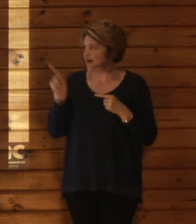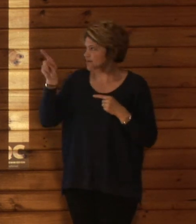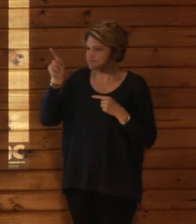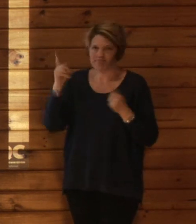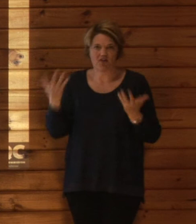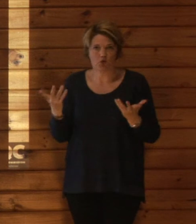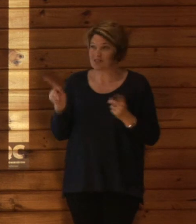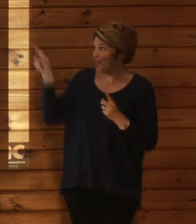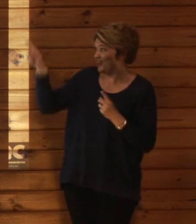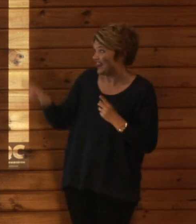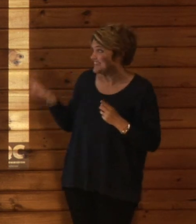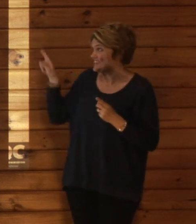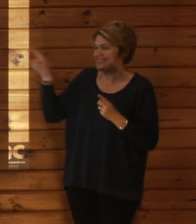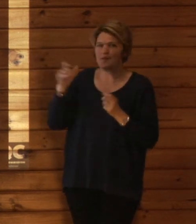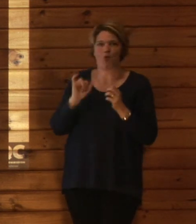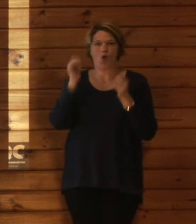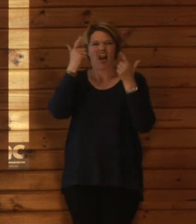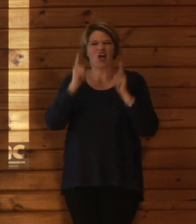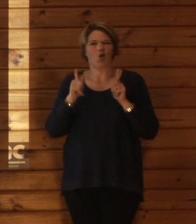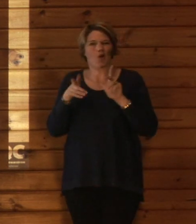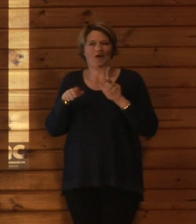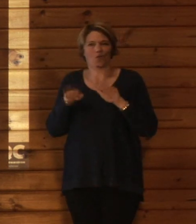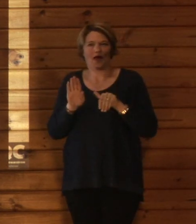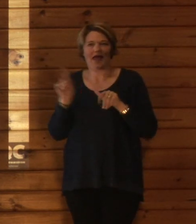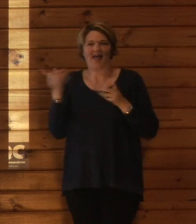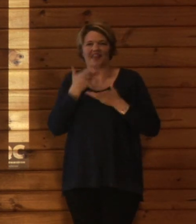describes increased liquefaction vulnerability. And there are some key